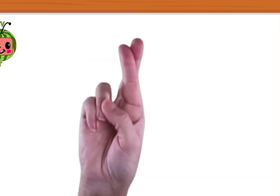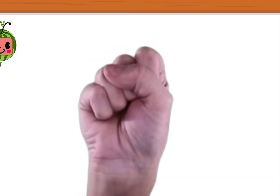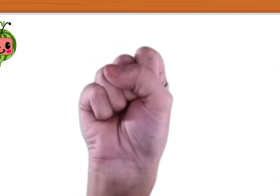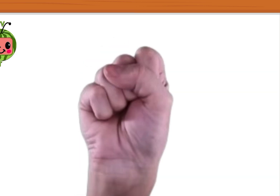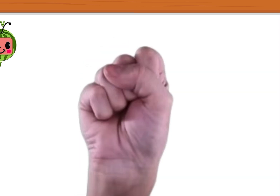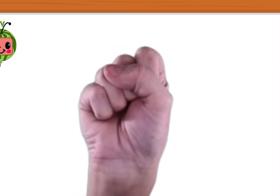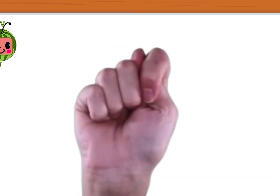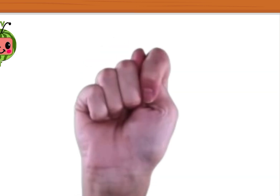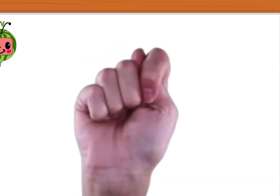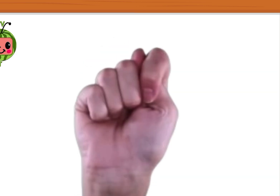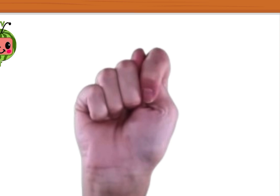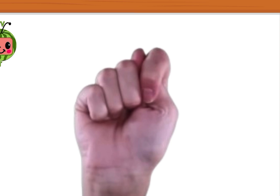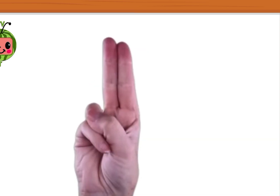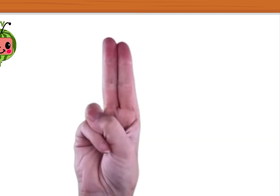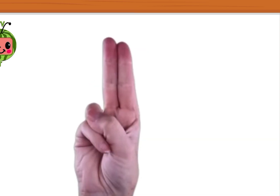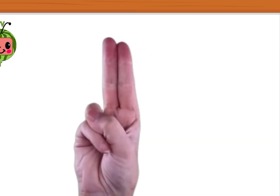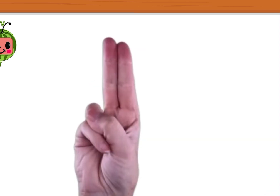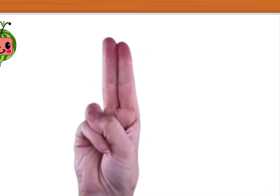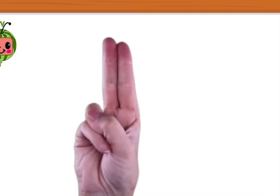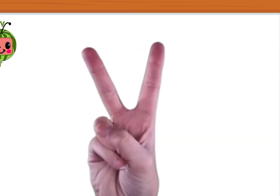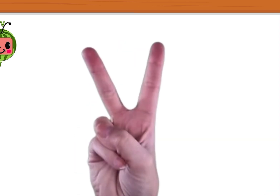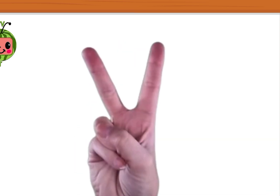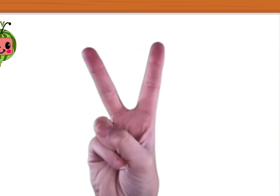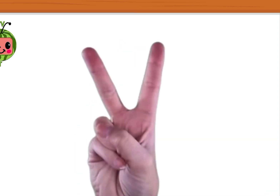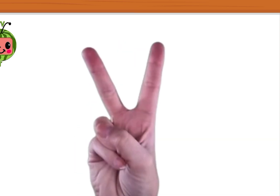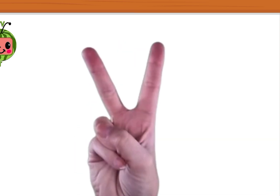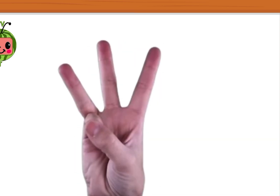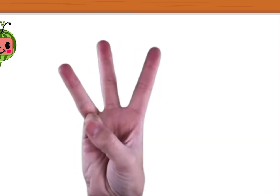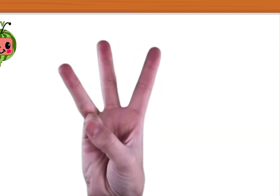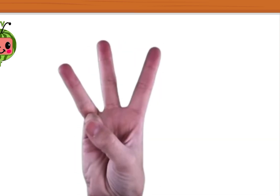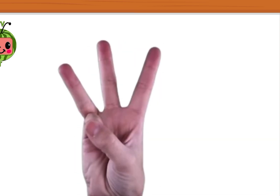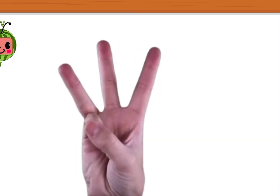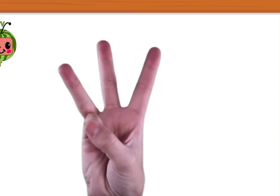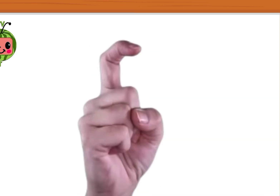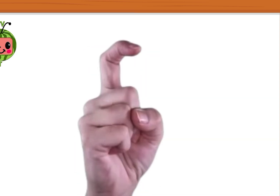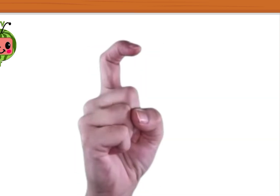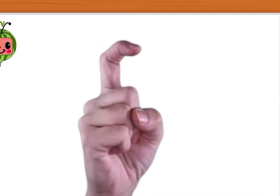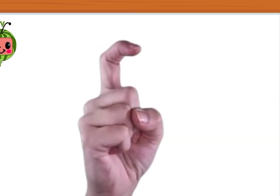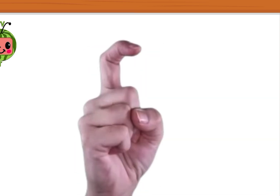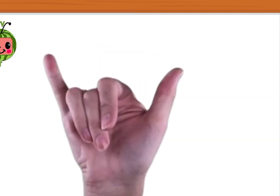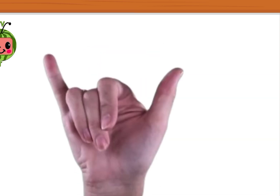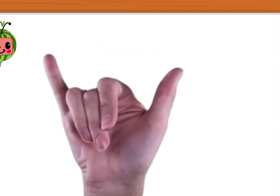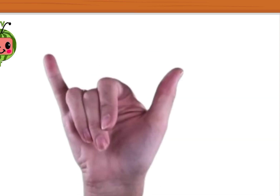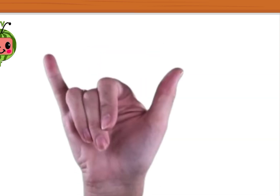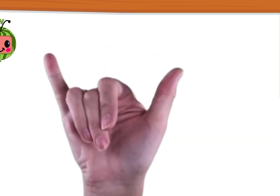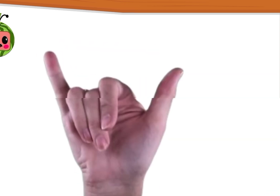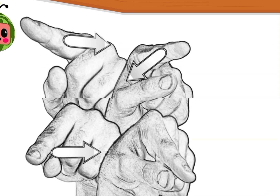S, T, U, V, W, X, Y, and Z.